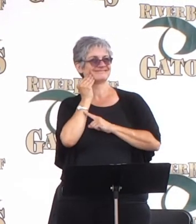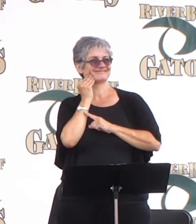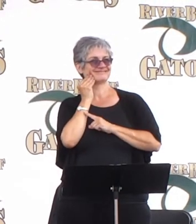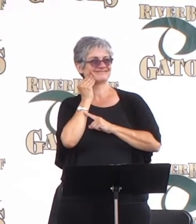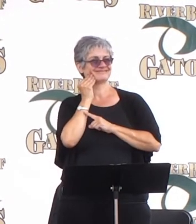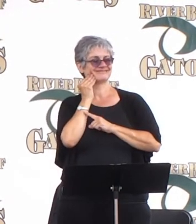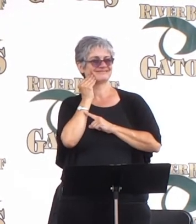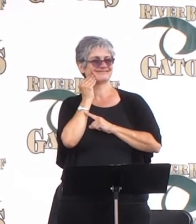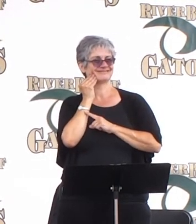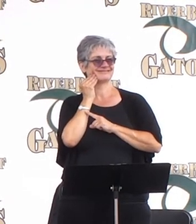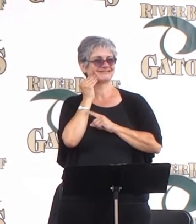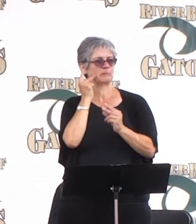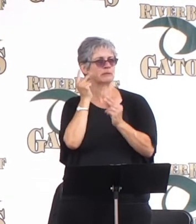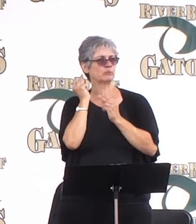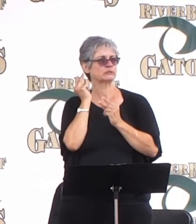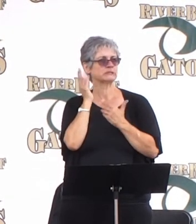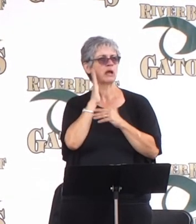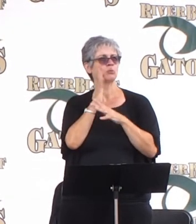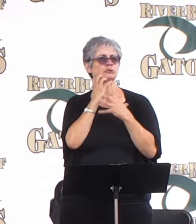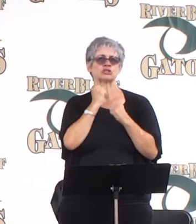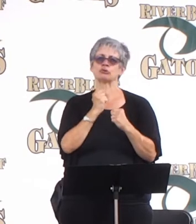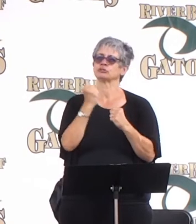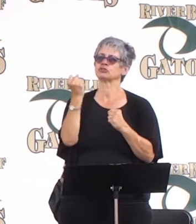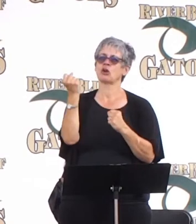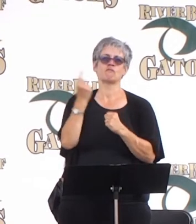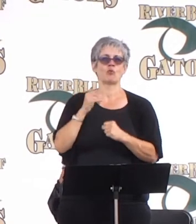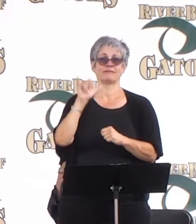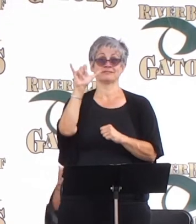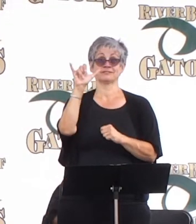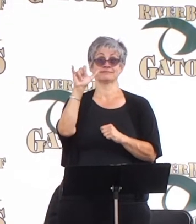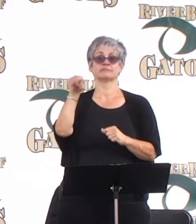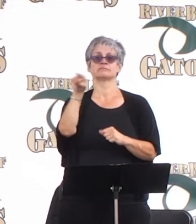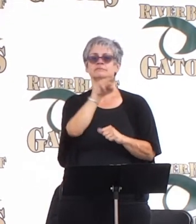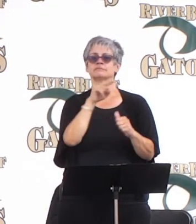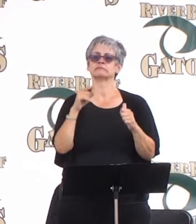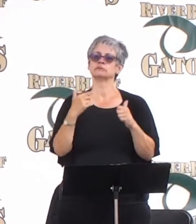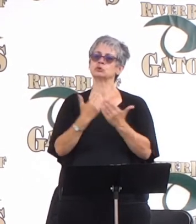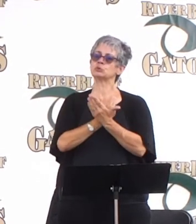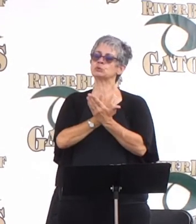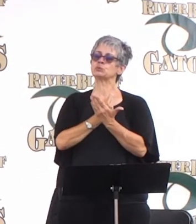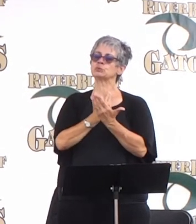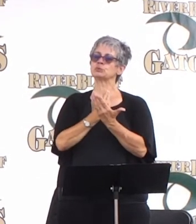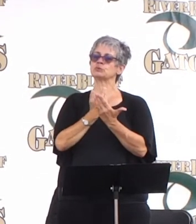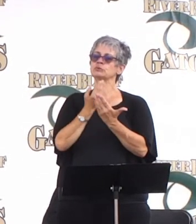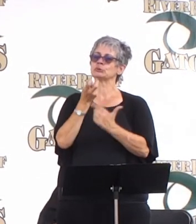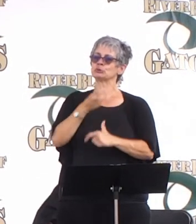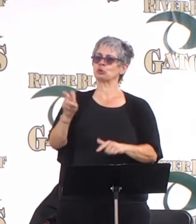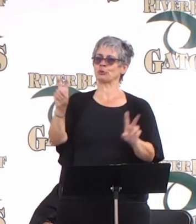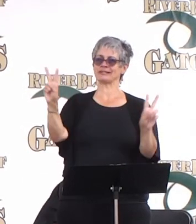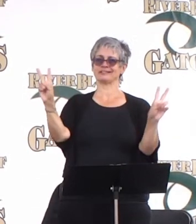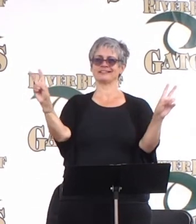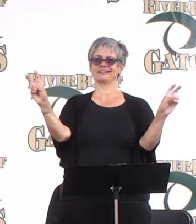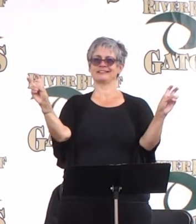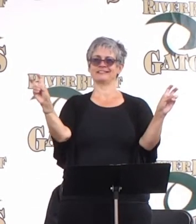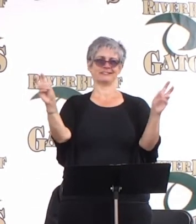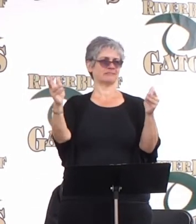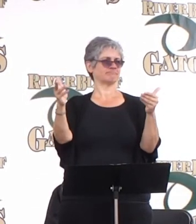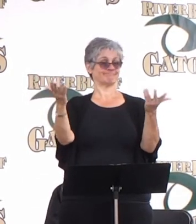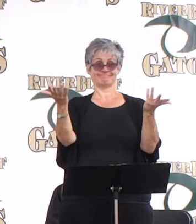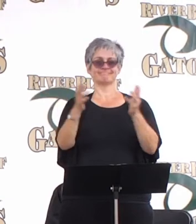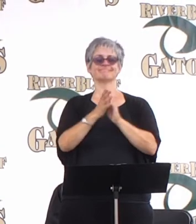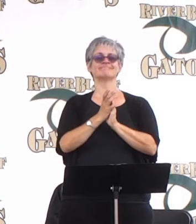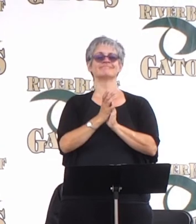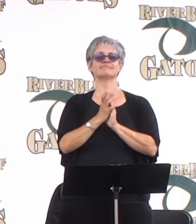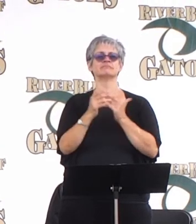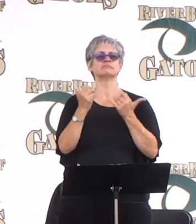are experiences I will cherish forever as we now all embark on a new journey ahead. As you go, know that